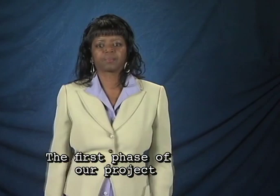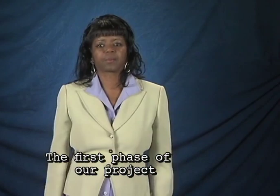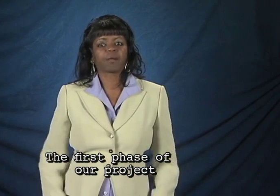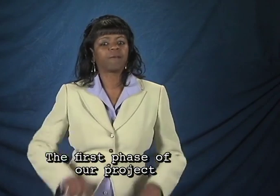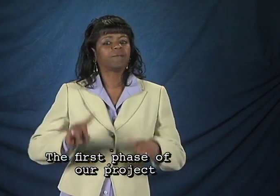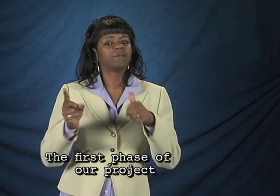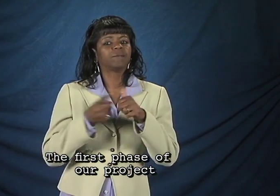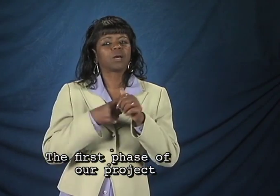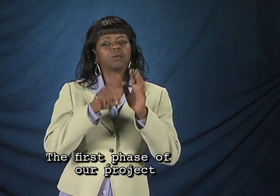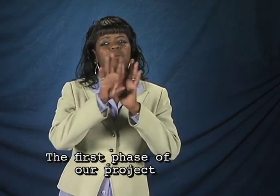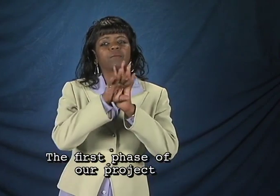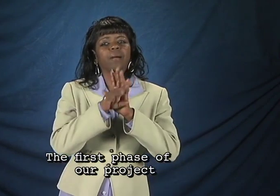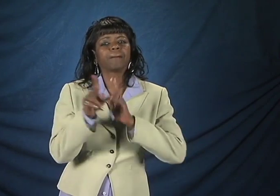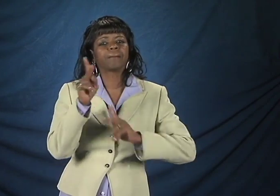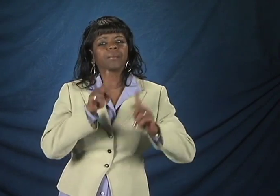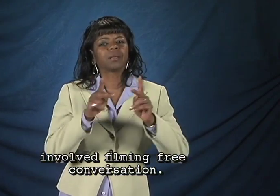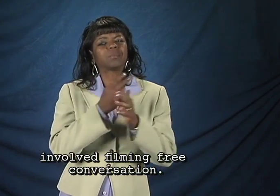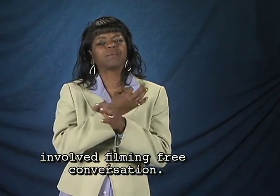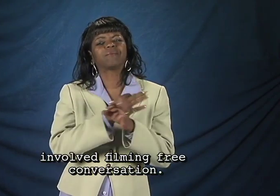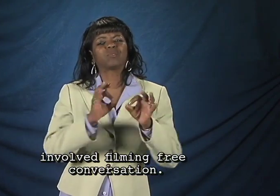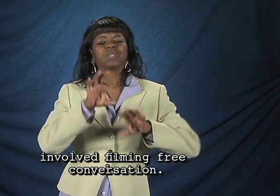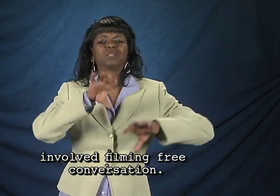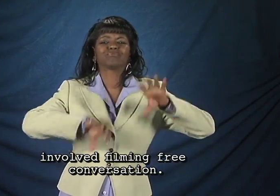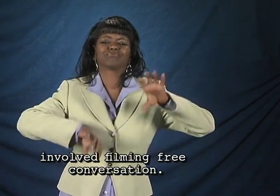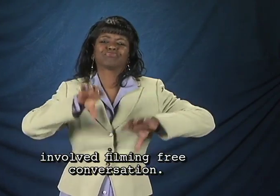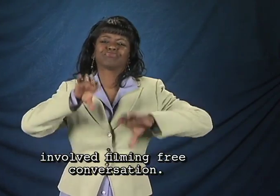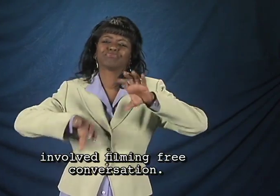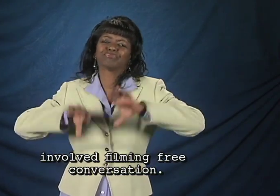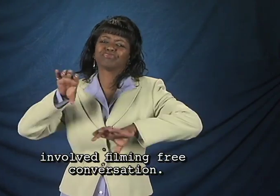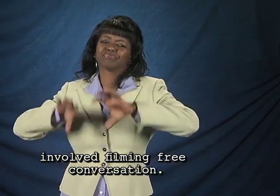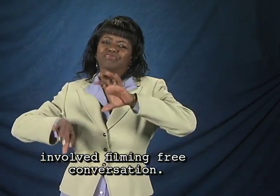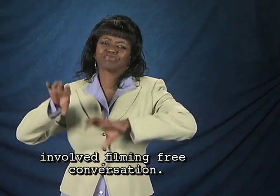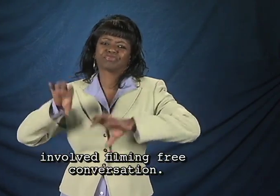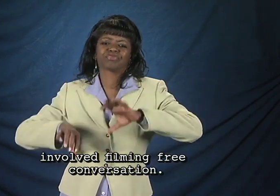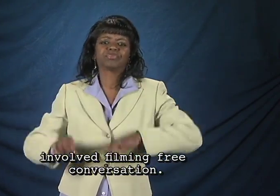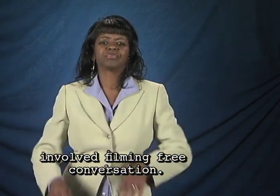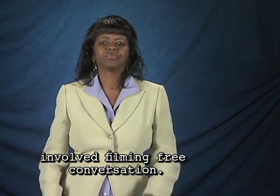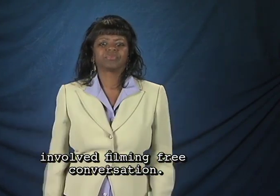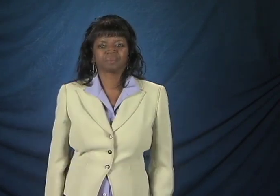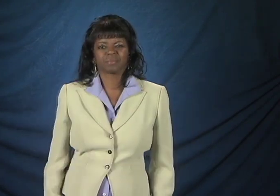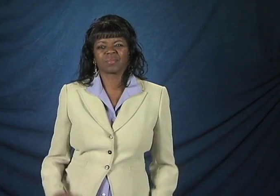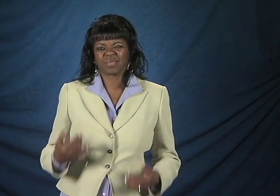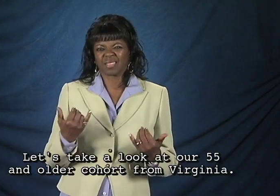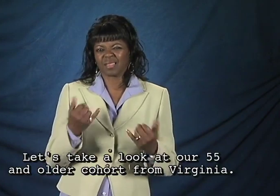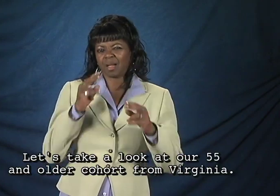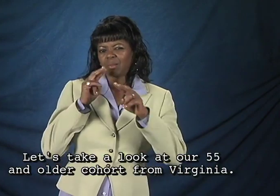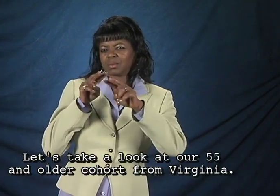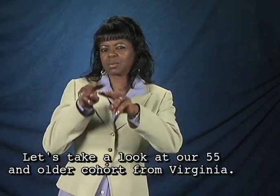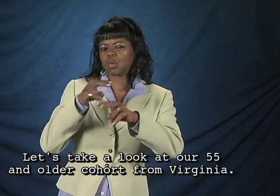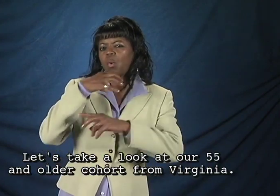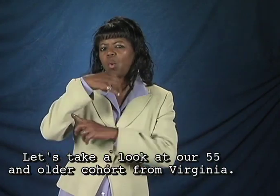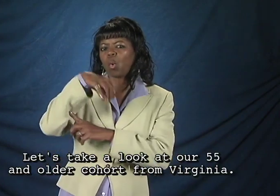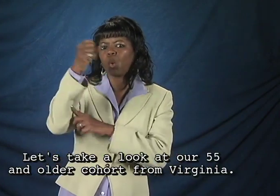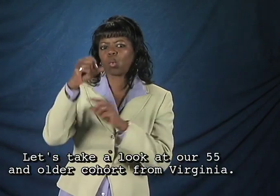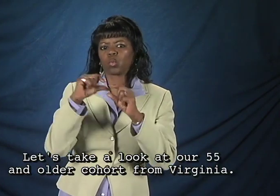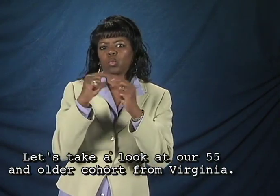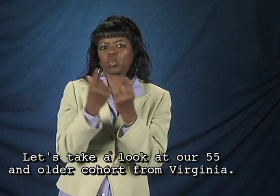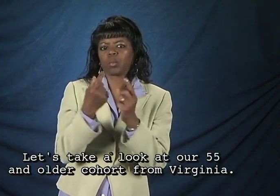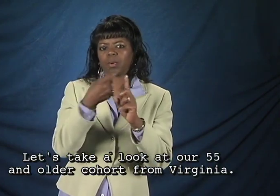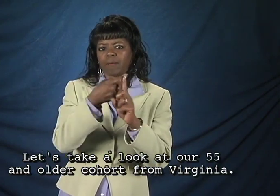The first phase of our project involved filming free conversation. Let's take a look at our 55 and older cohort